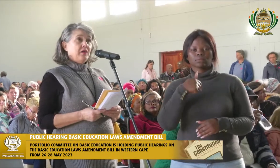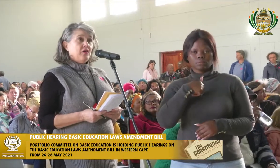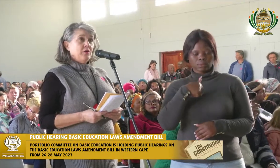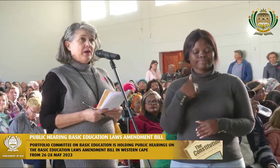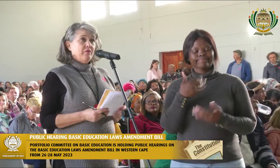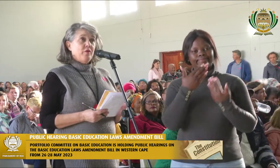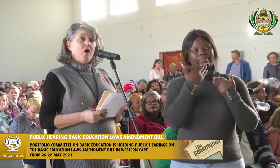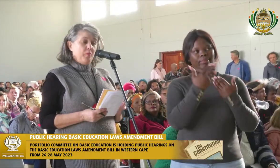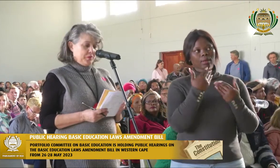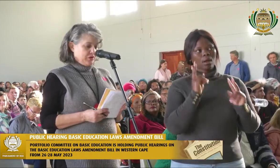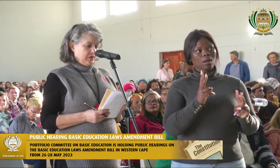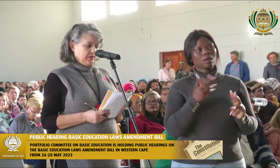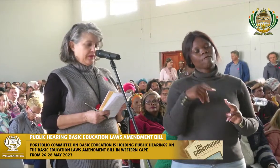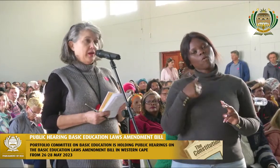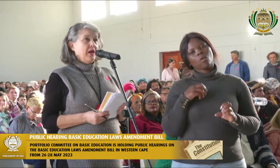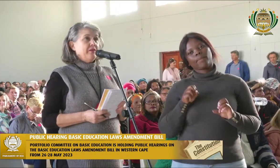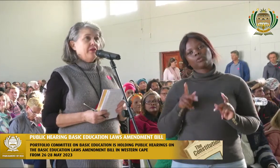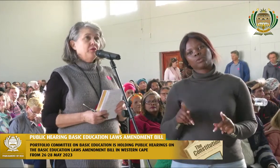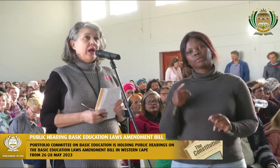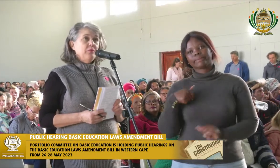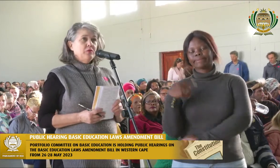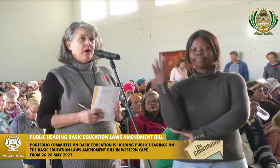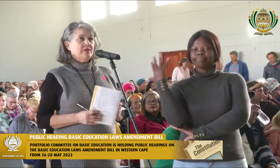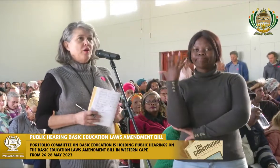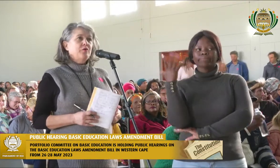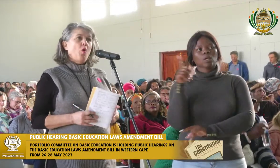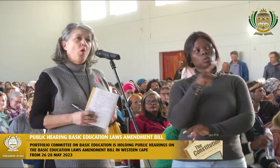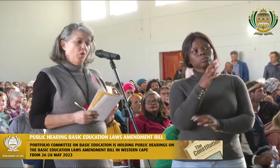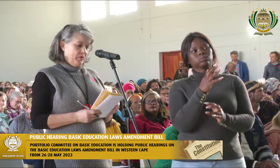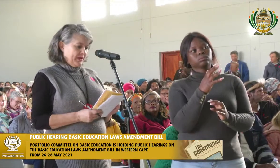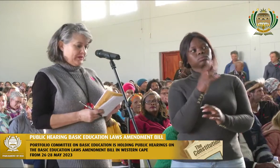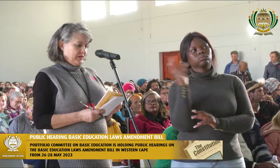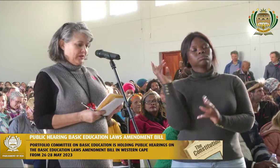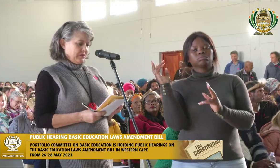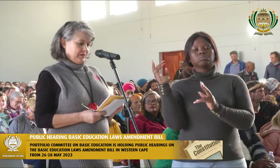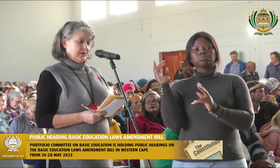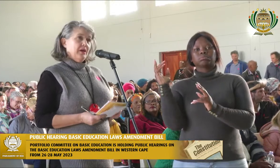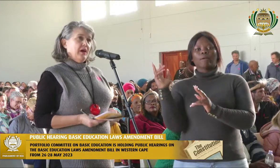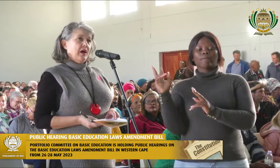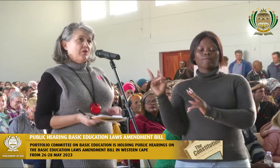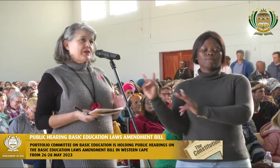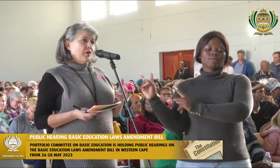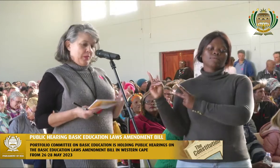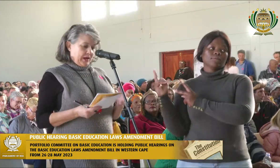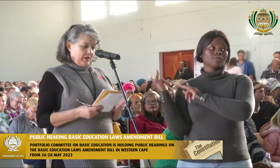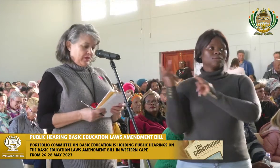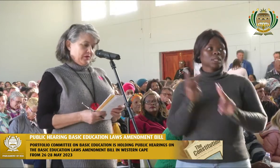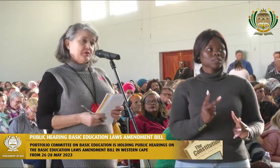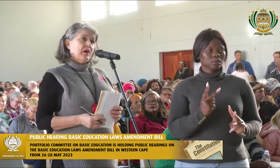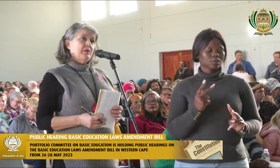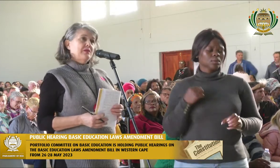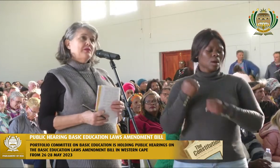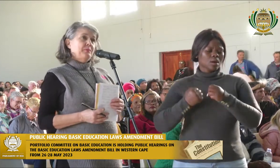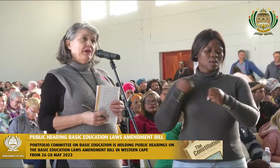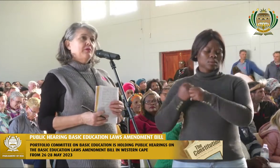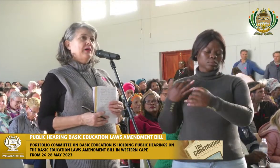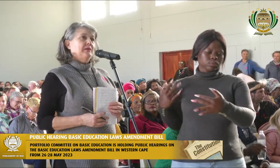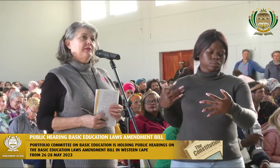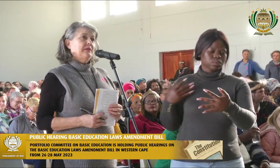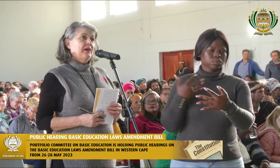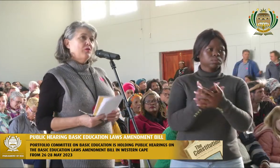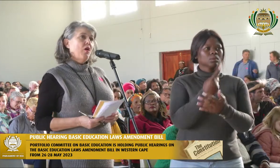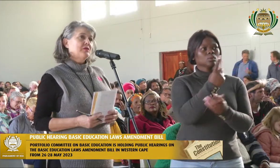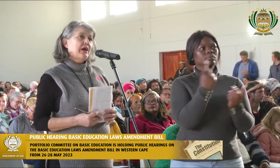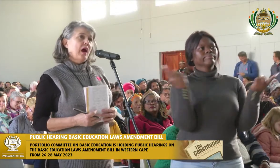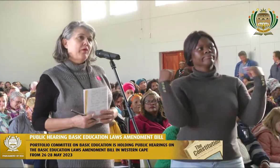I thank you again for the opportunity that you came to us after all these years, so many years, to come and speak to